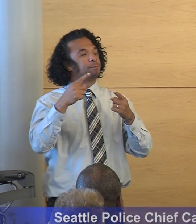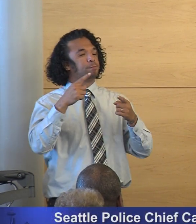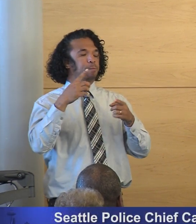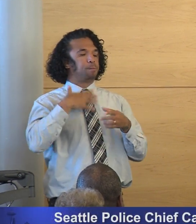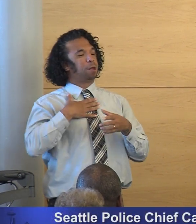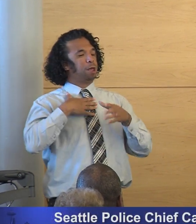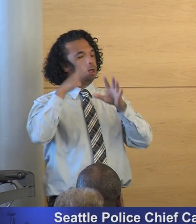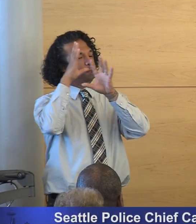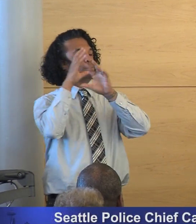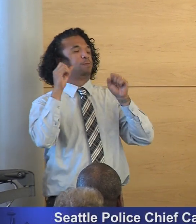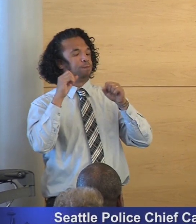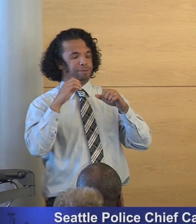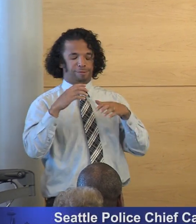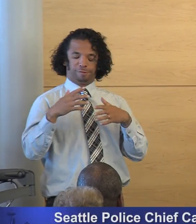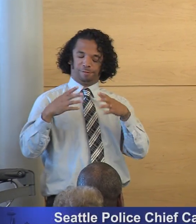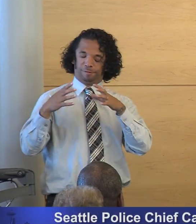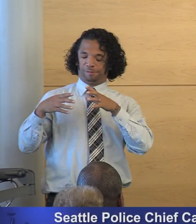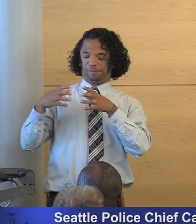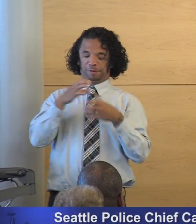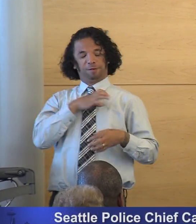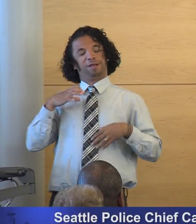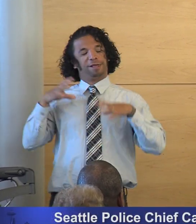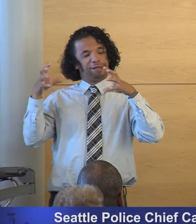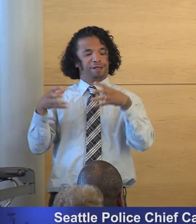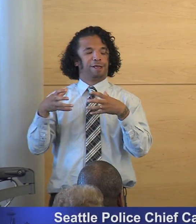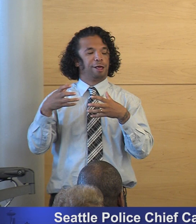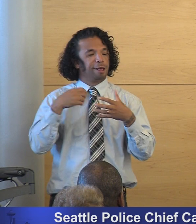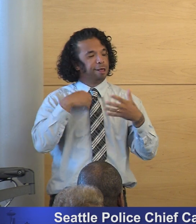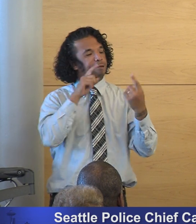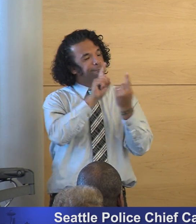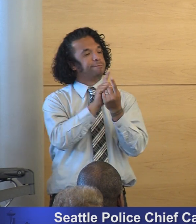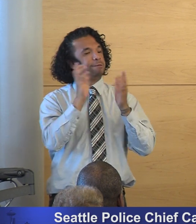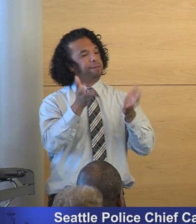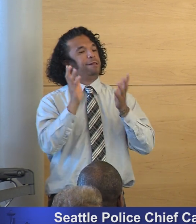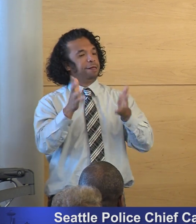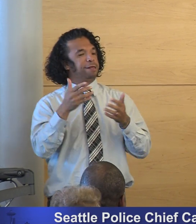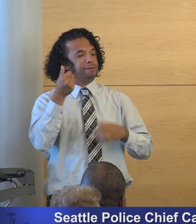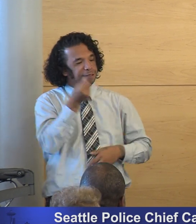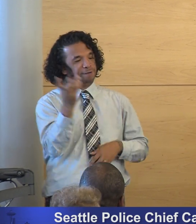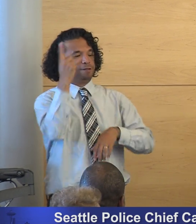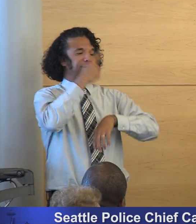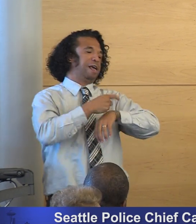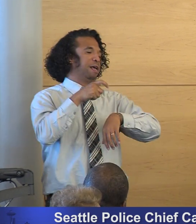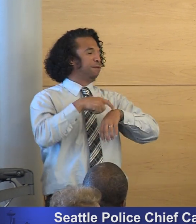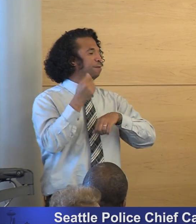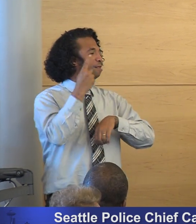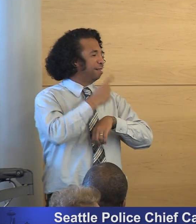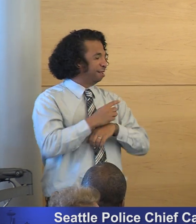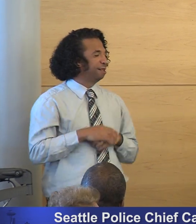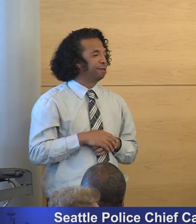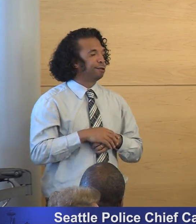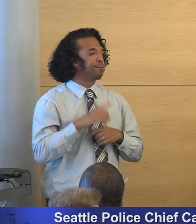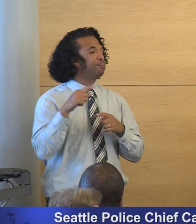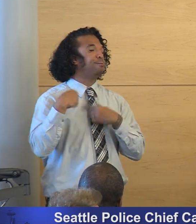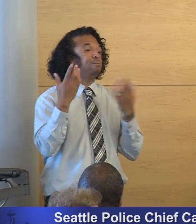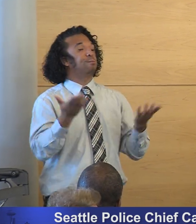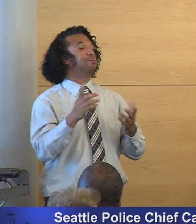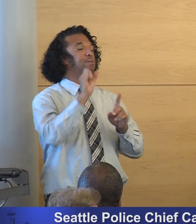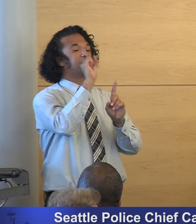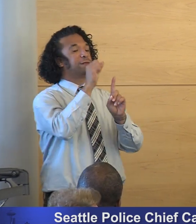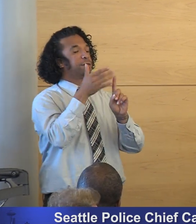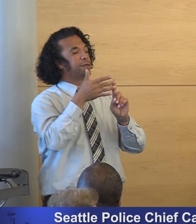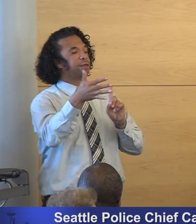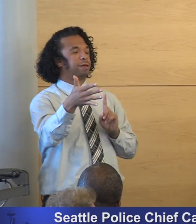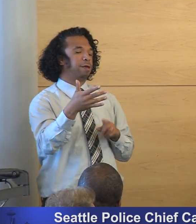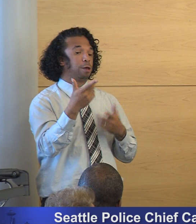maybe the most unenviable position that we probably talk every day several times a day. It's where we are as a city. And I will tell you that the